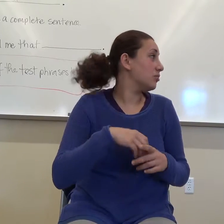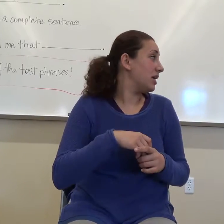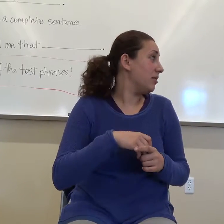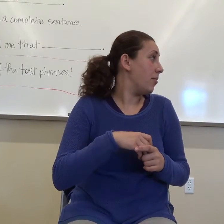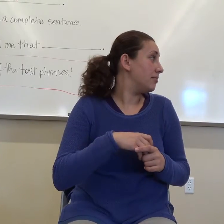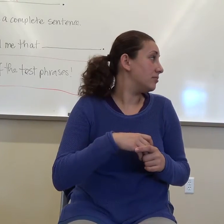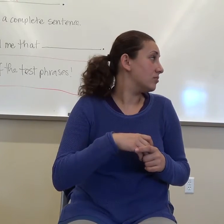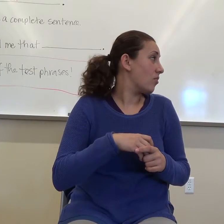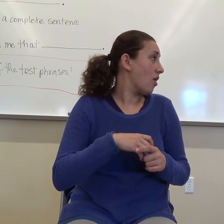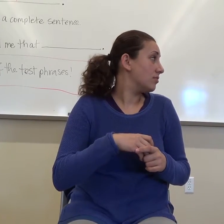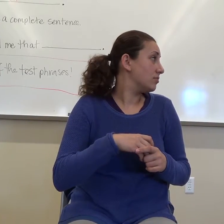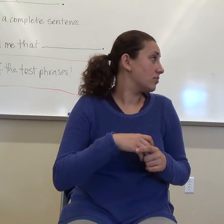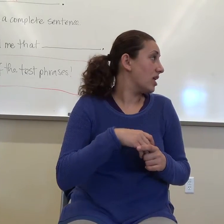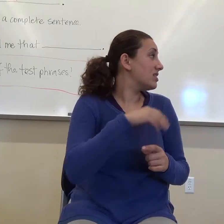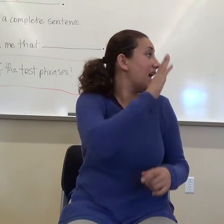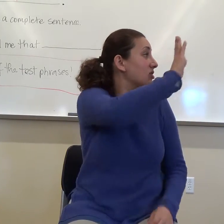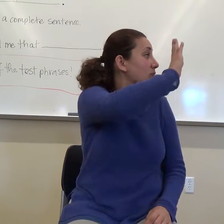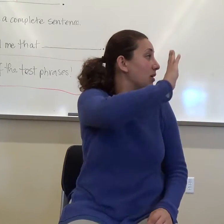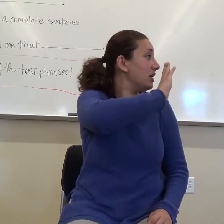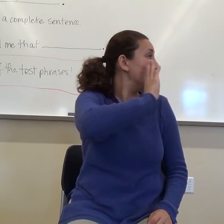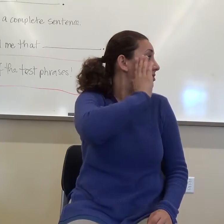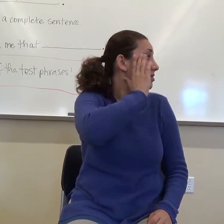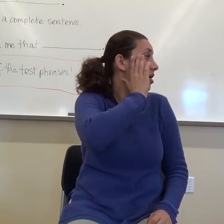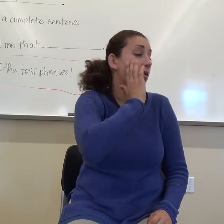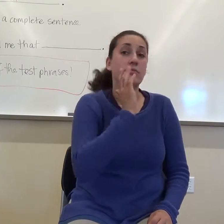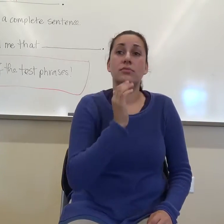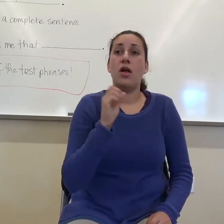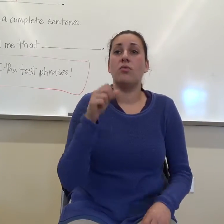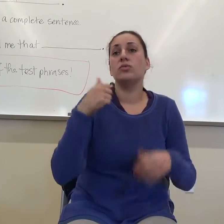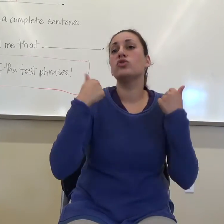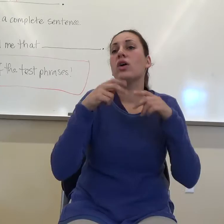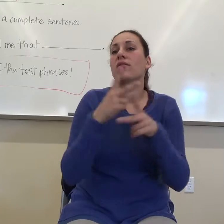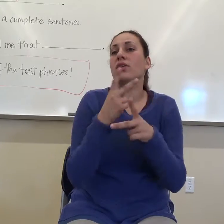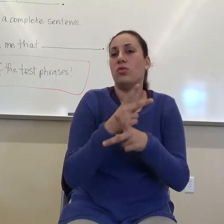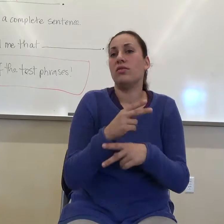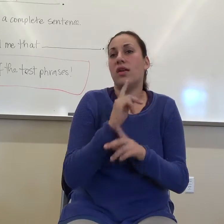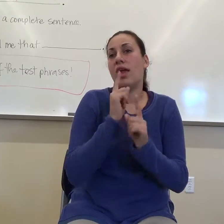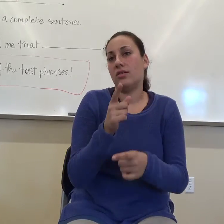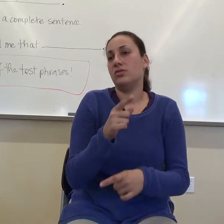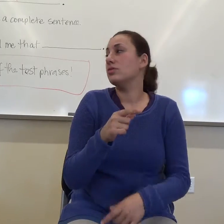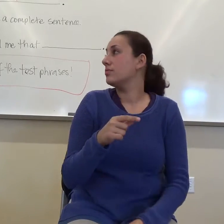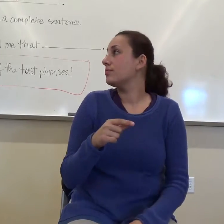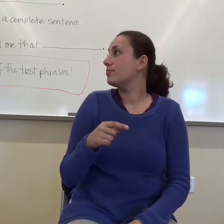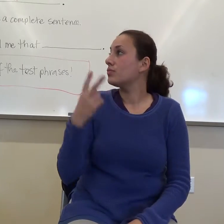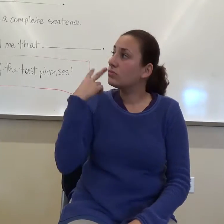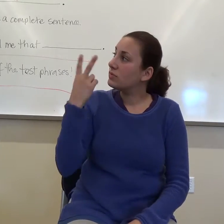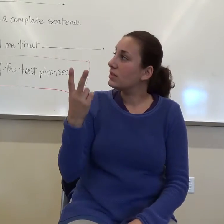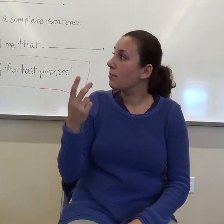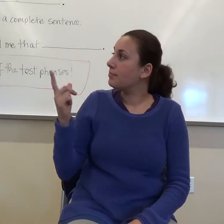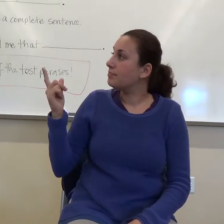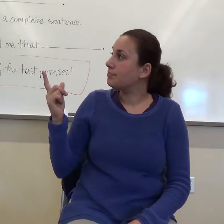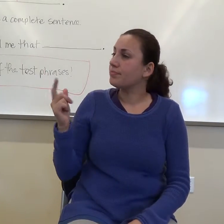B? Is the answer Okay, B? well, that's what we're trying to find out. Okay, so what about B?